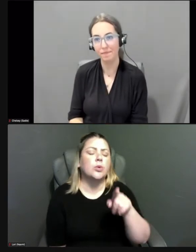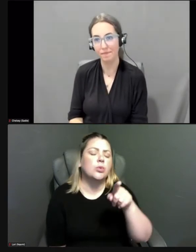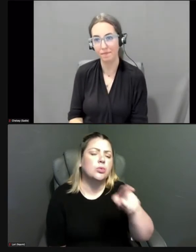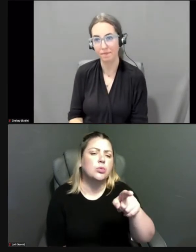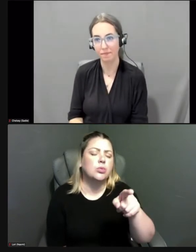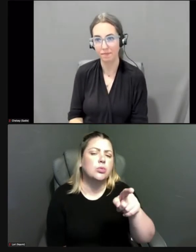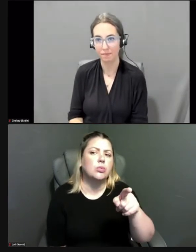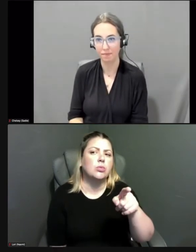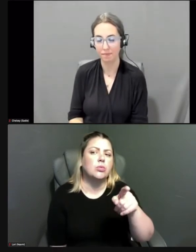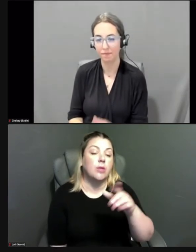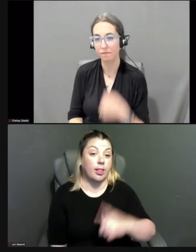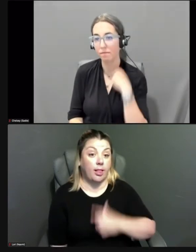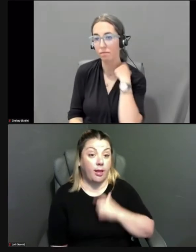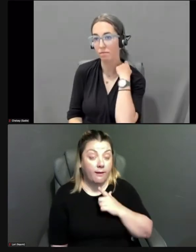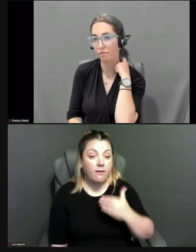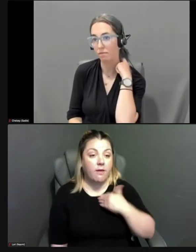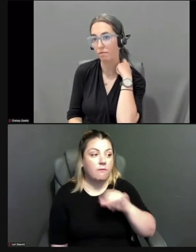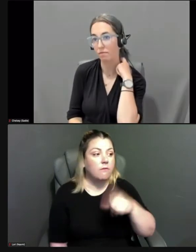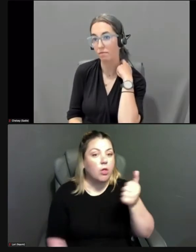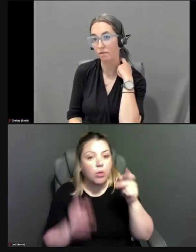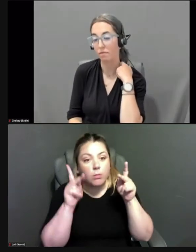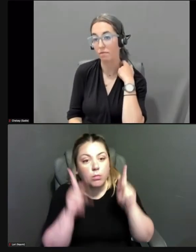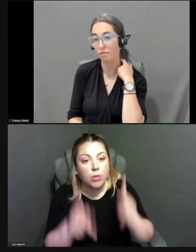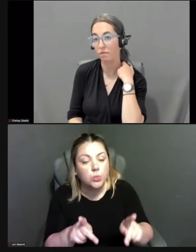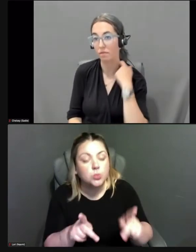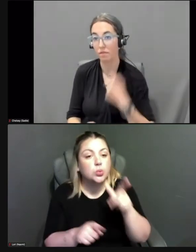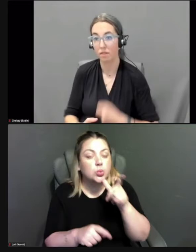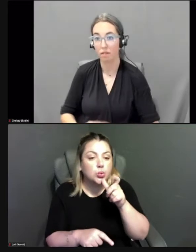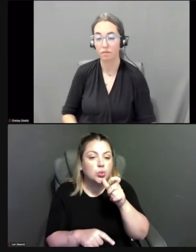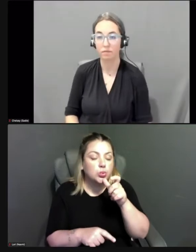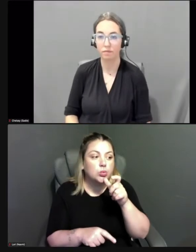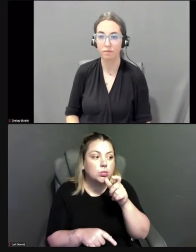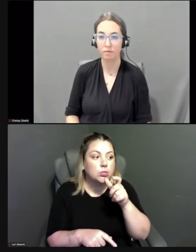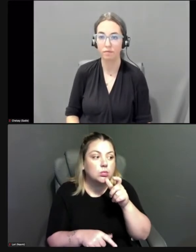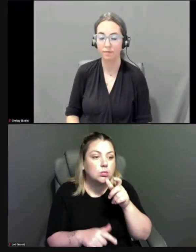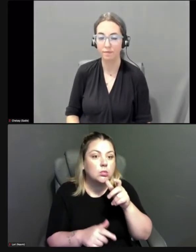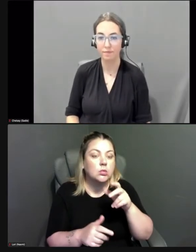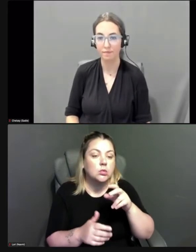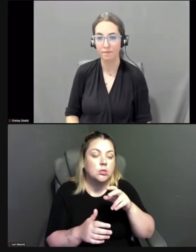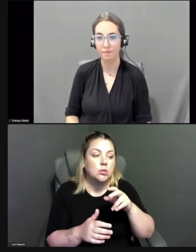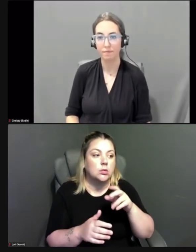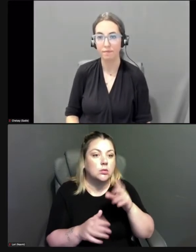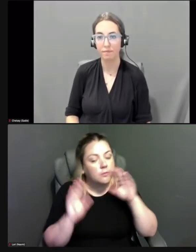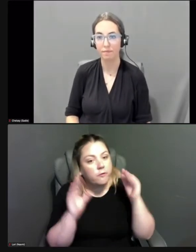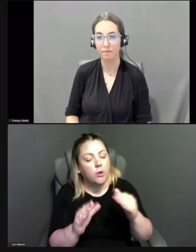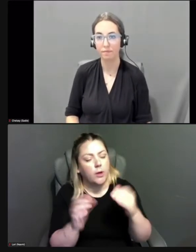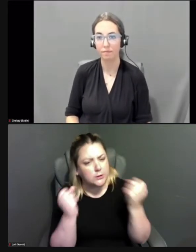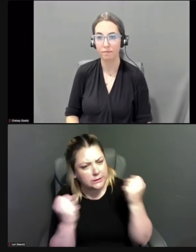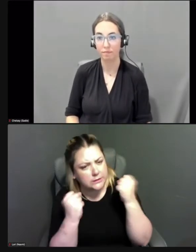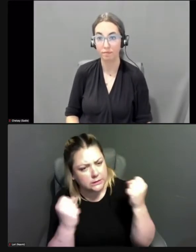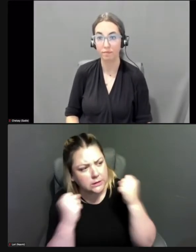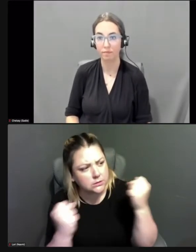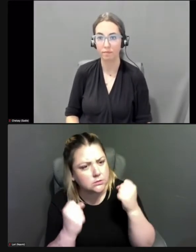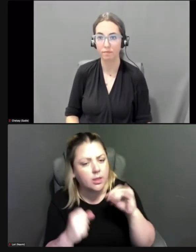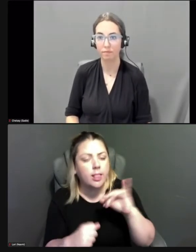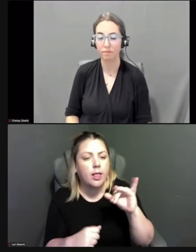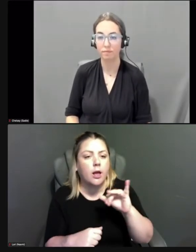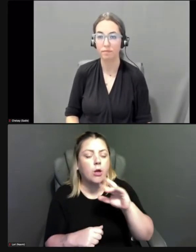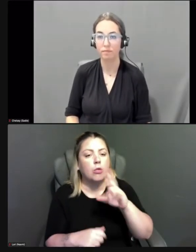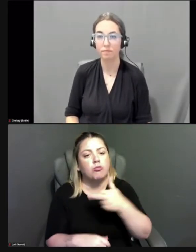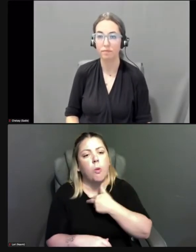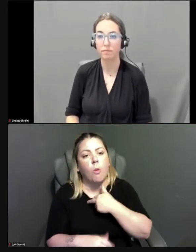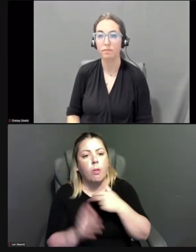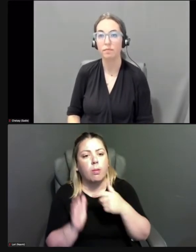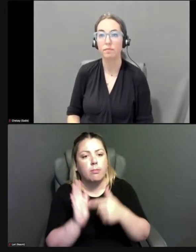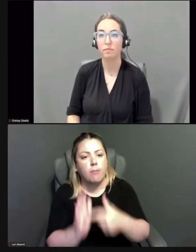like in your life who was an intentional exerciser, or who did you have any role models? So for instance,